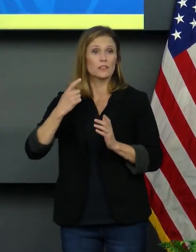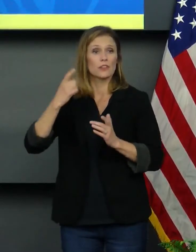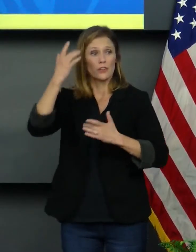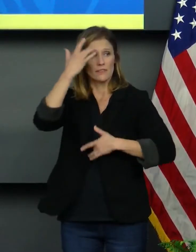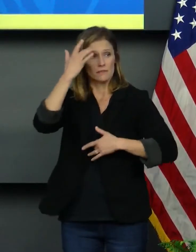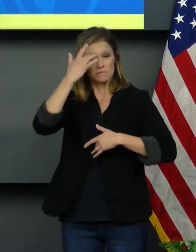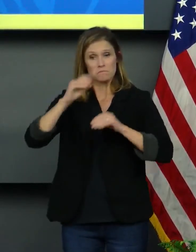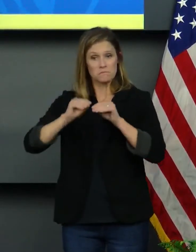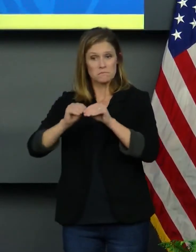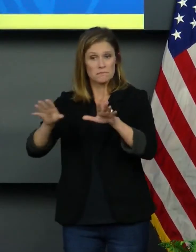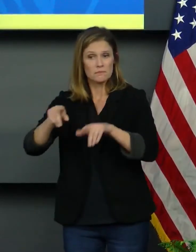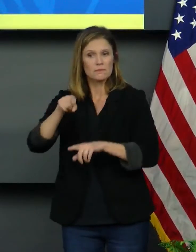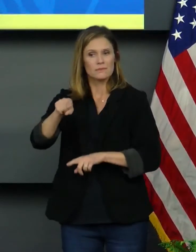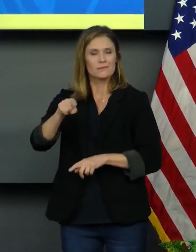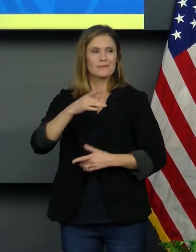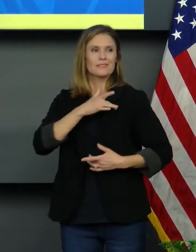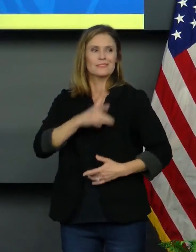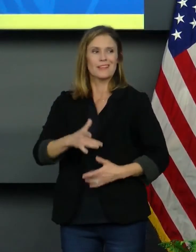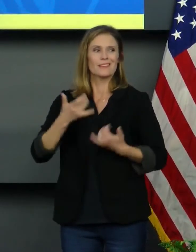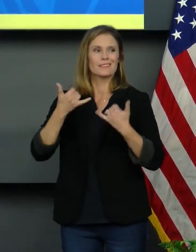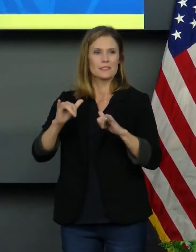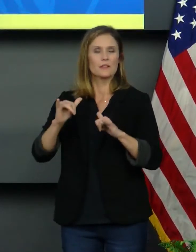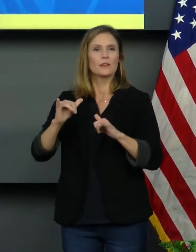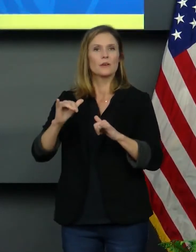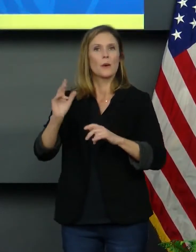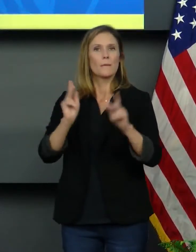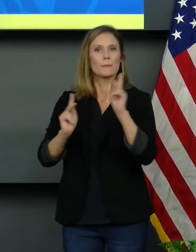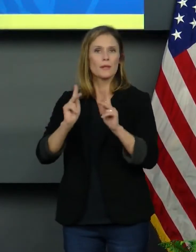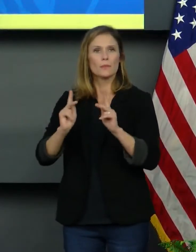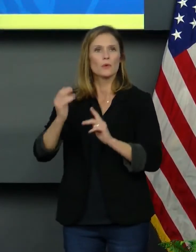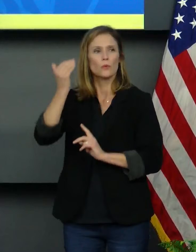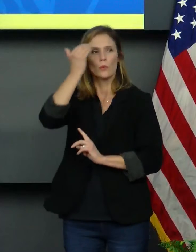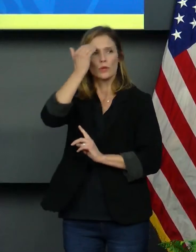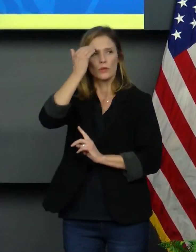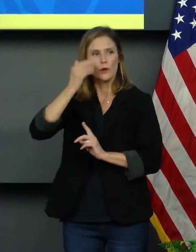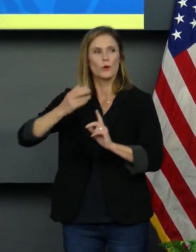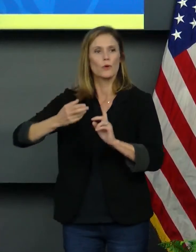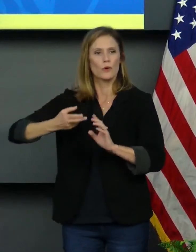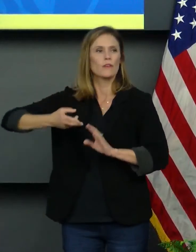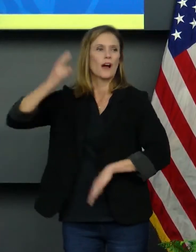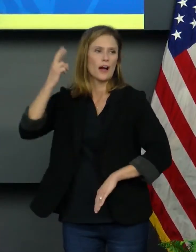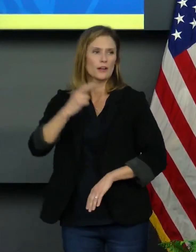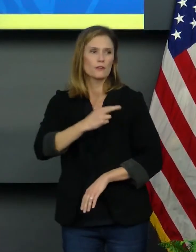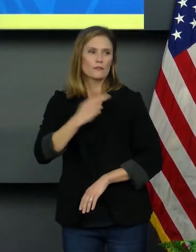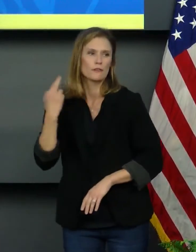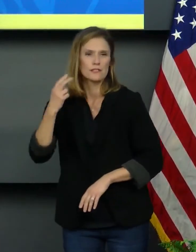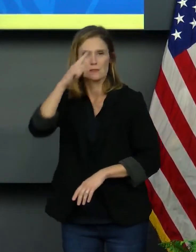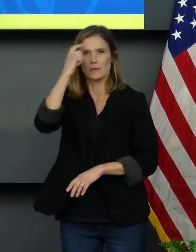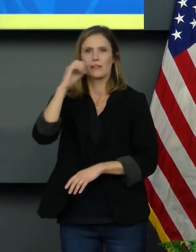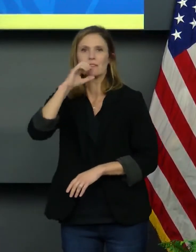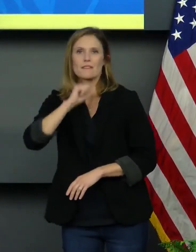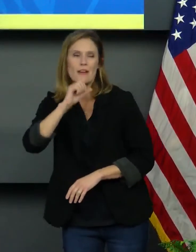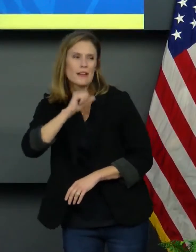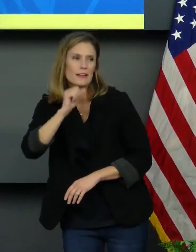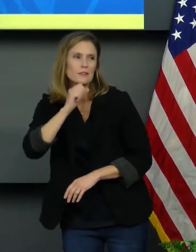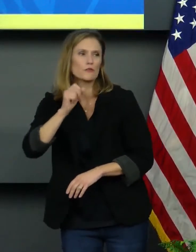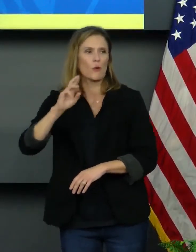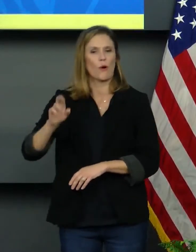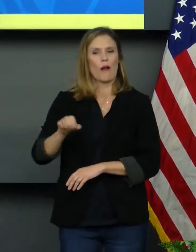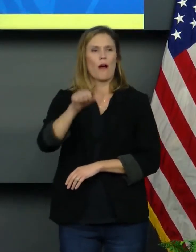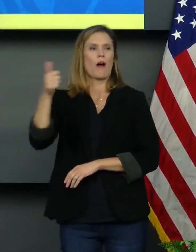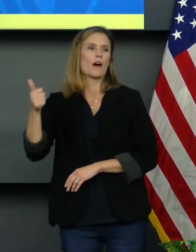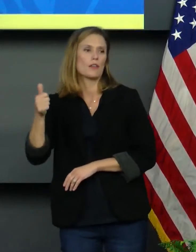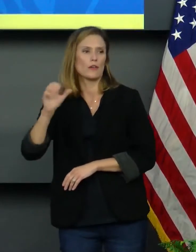infections, that they tend to still be in the people that we know are at increased risk by virtue of age or underlying condition.